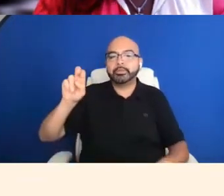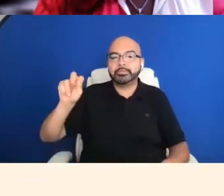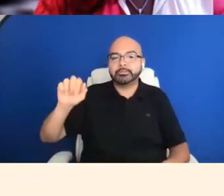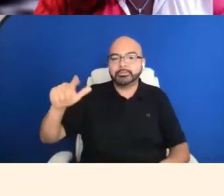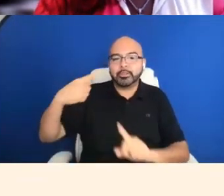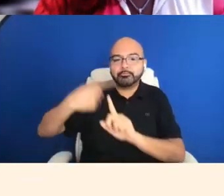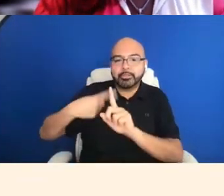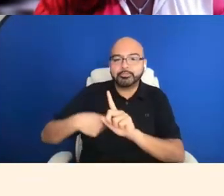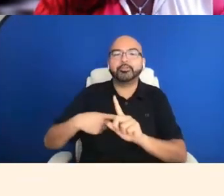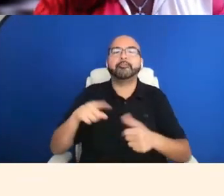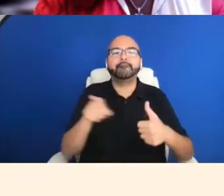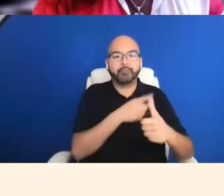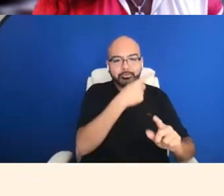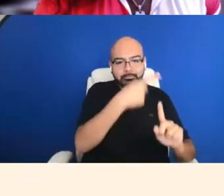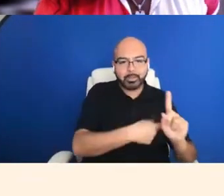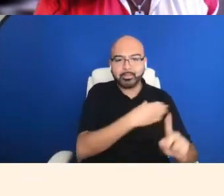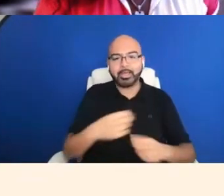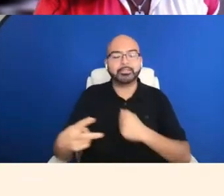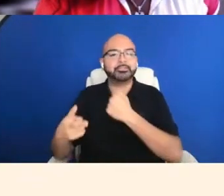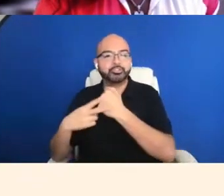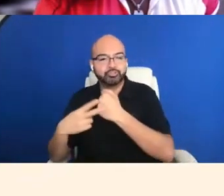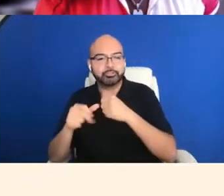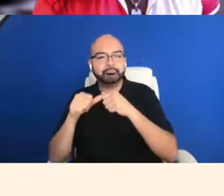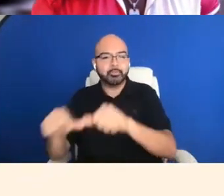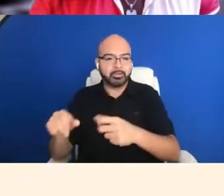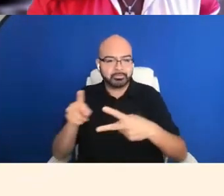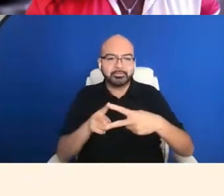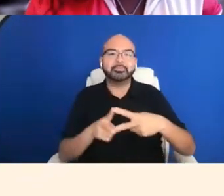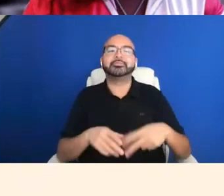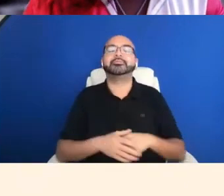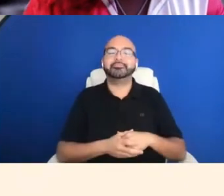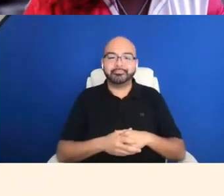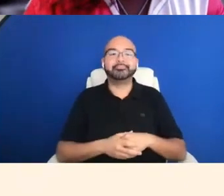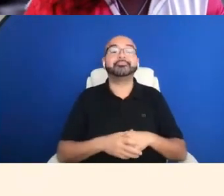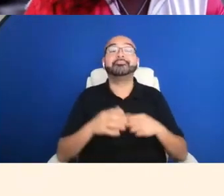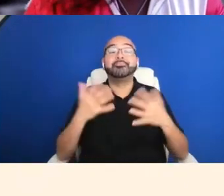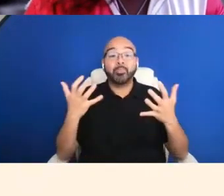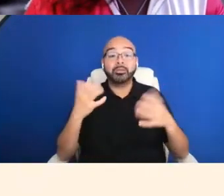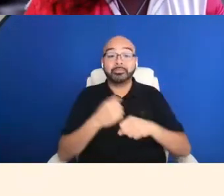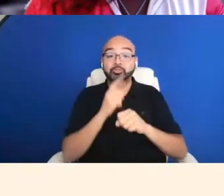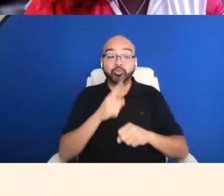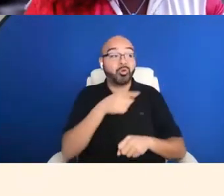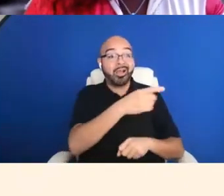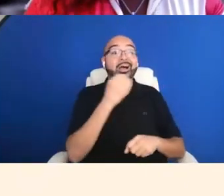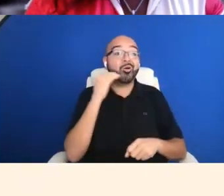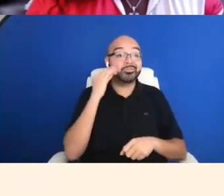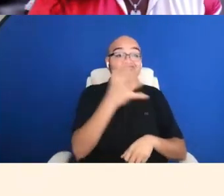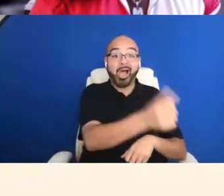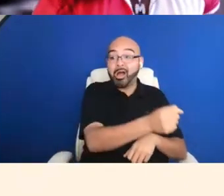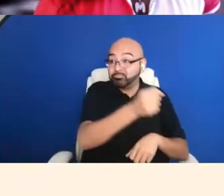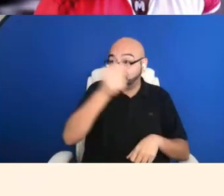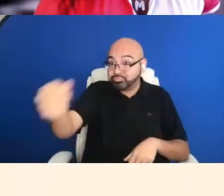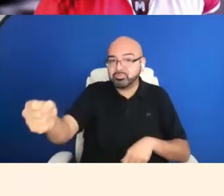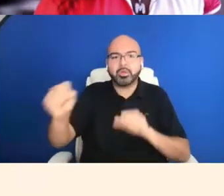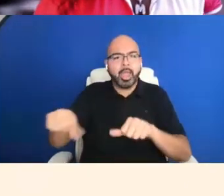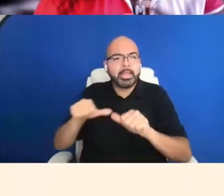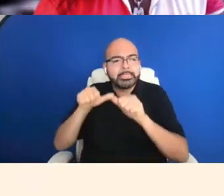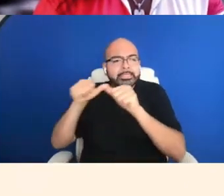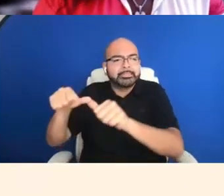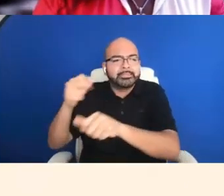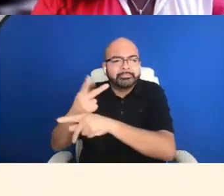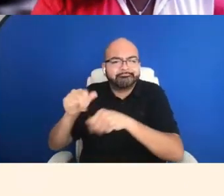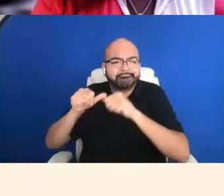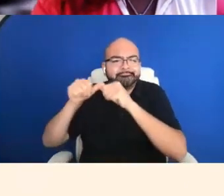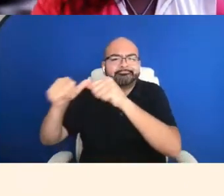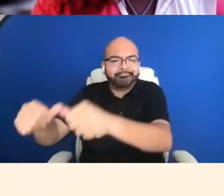We are ensuring that once you get into housing, you are able to keep housing. Because all too often, a lot